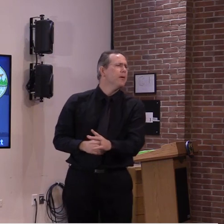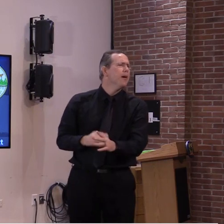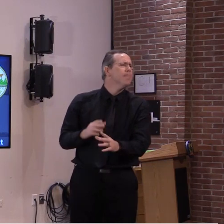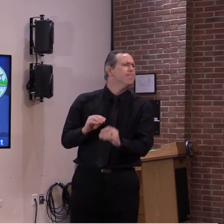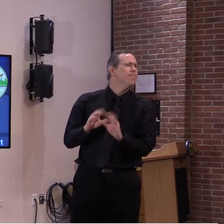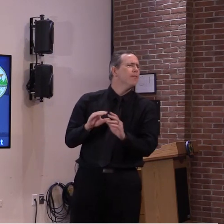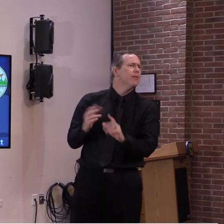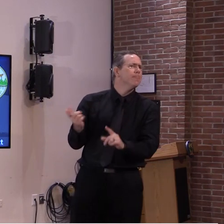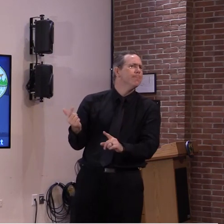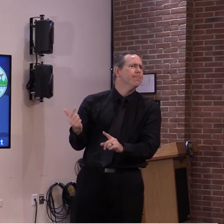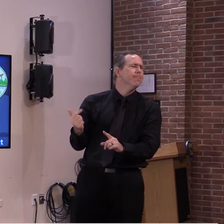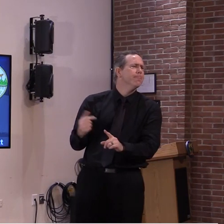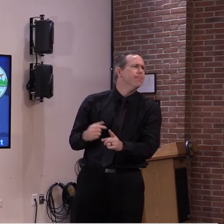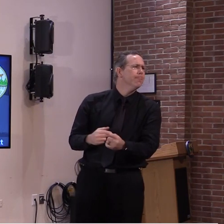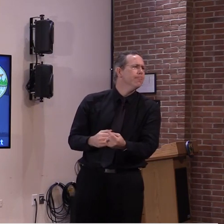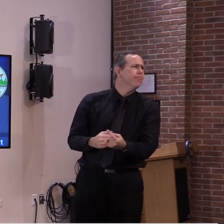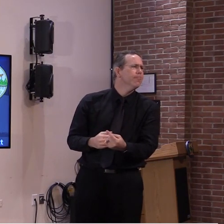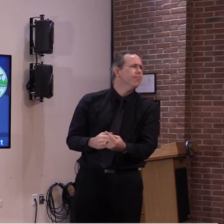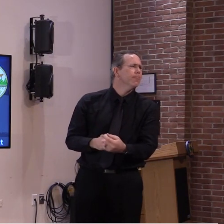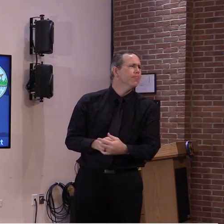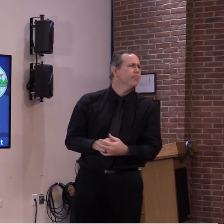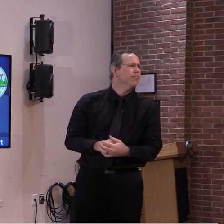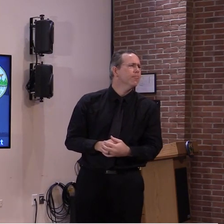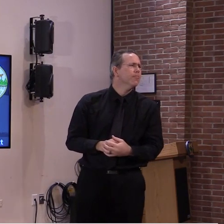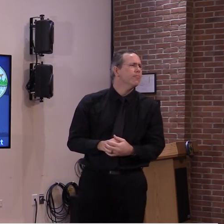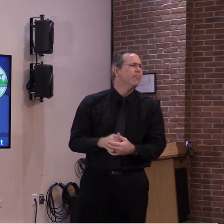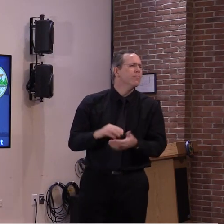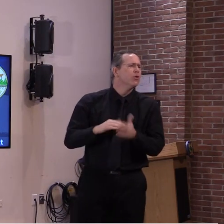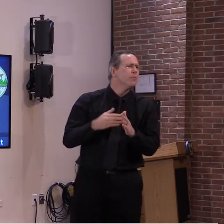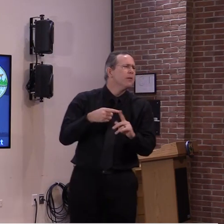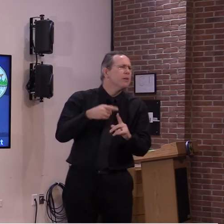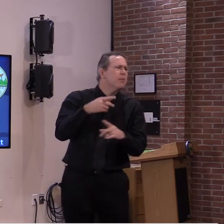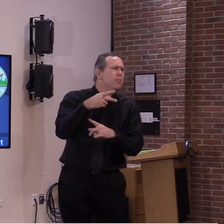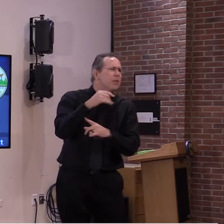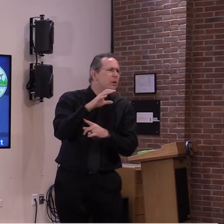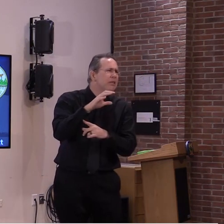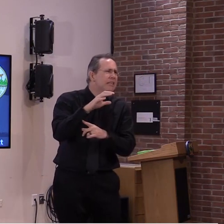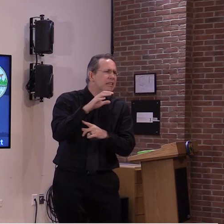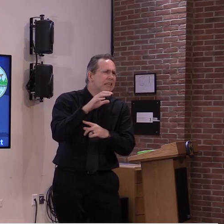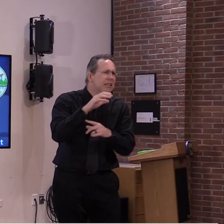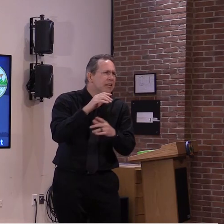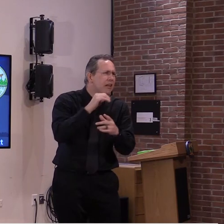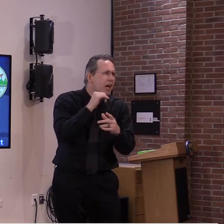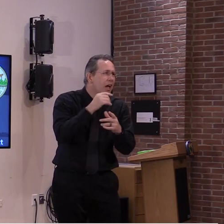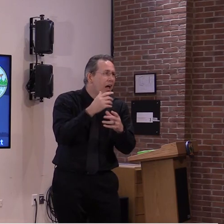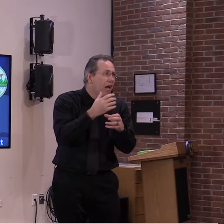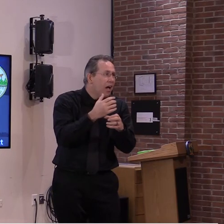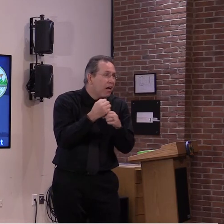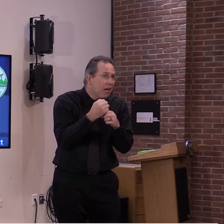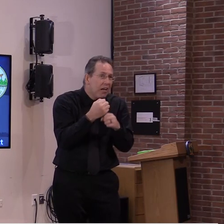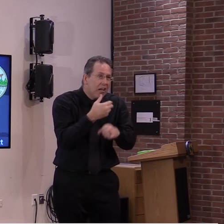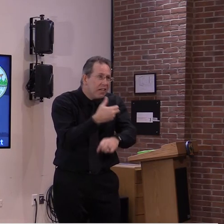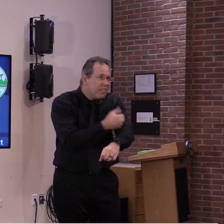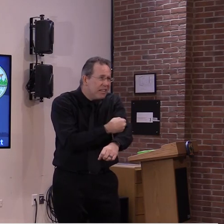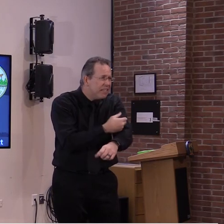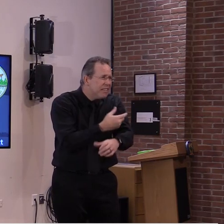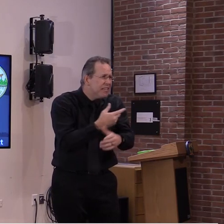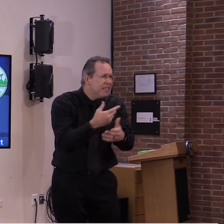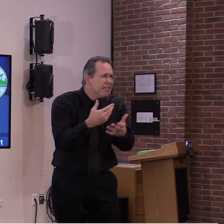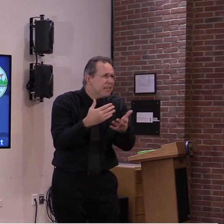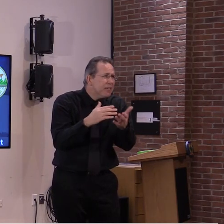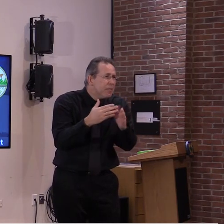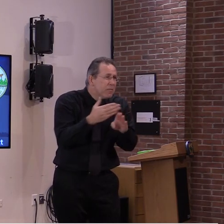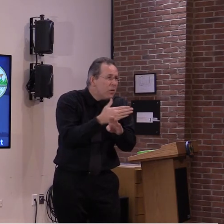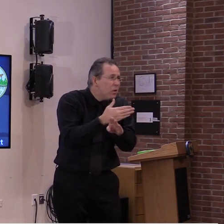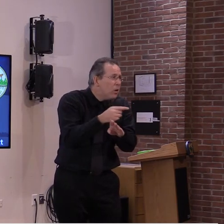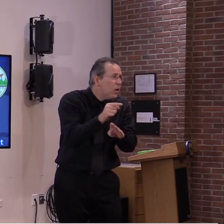vaccine more quickly than similarly situated non-person of color in the state? No,